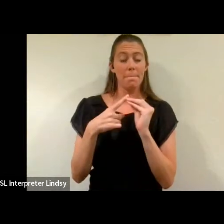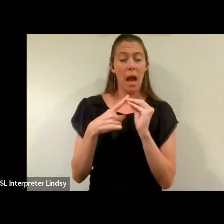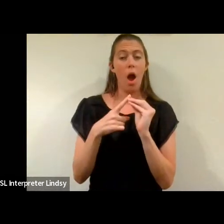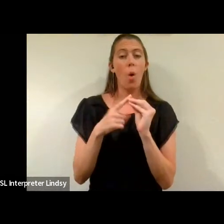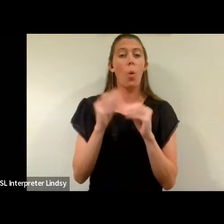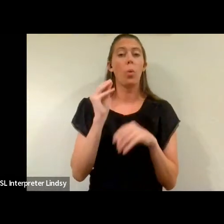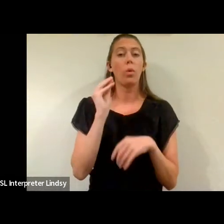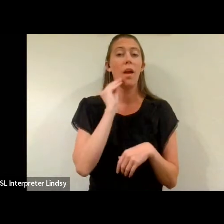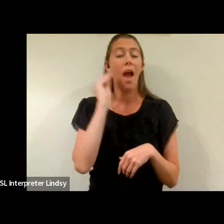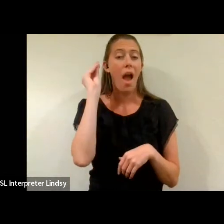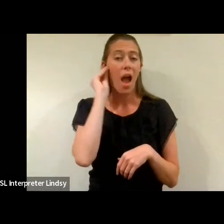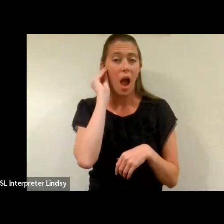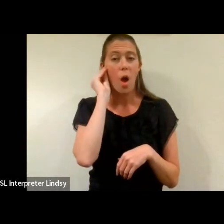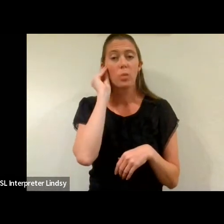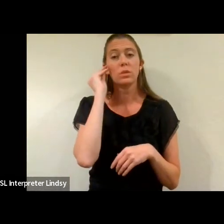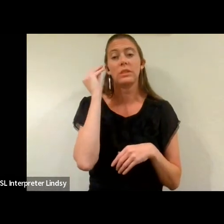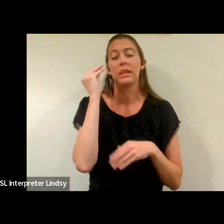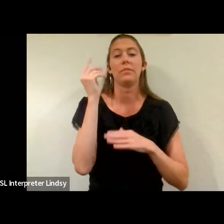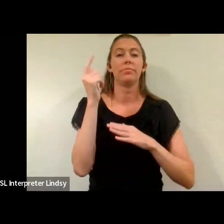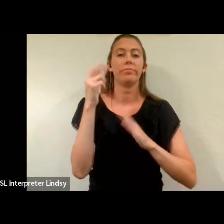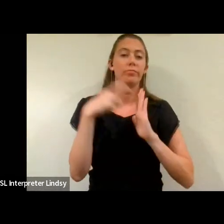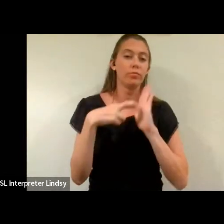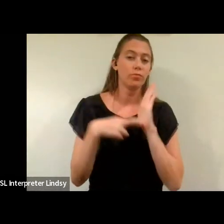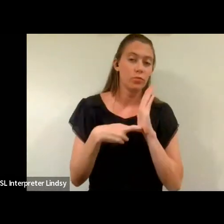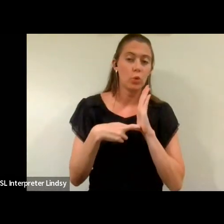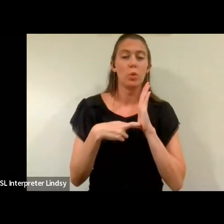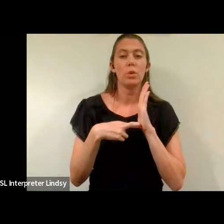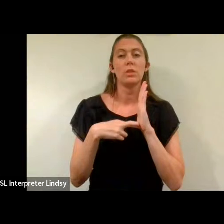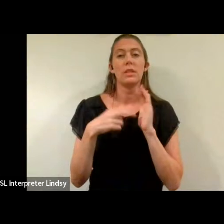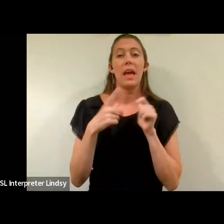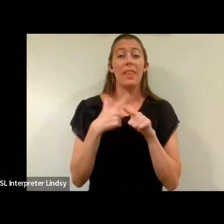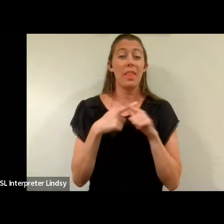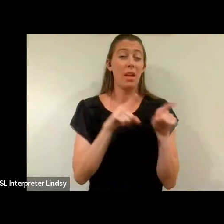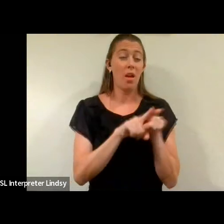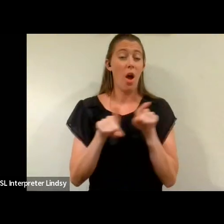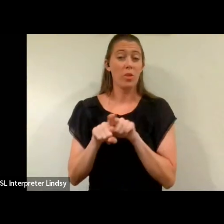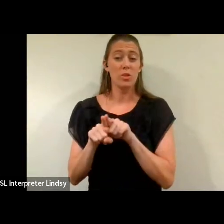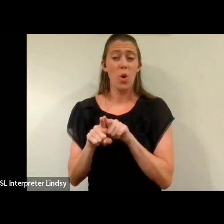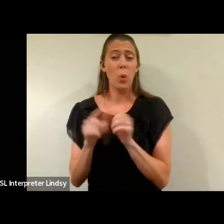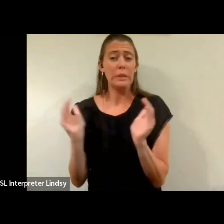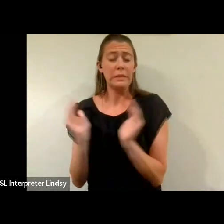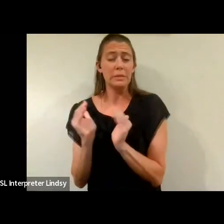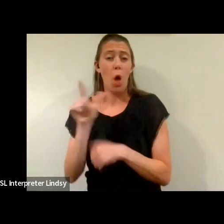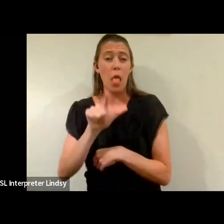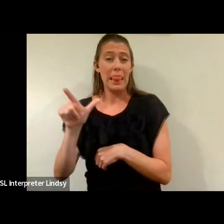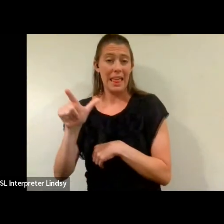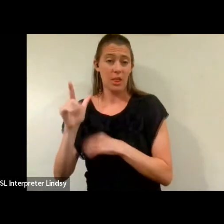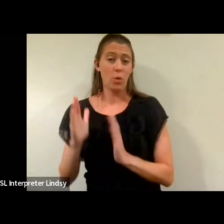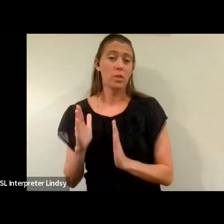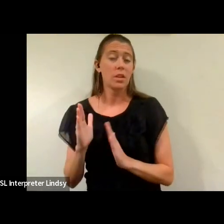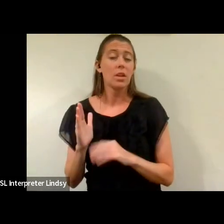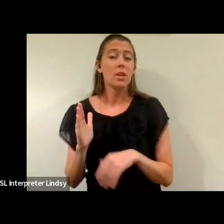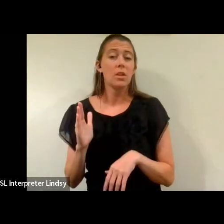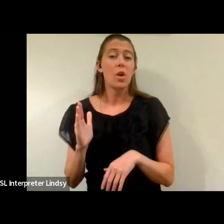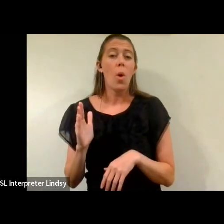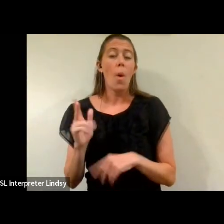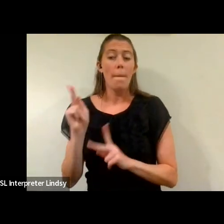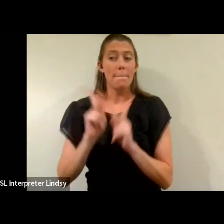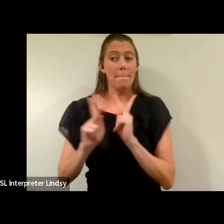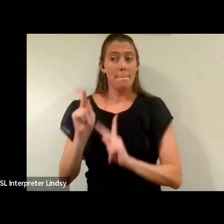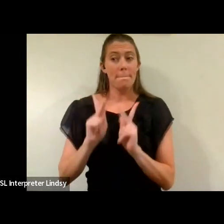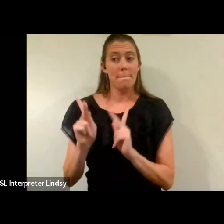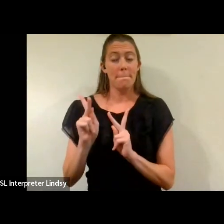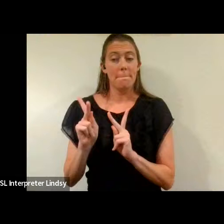know, and also small landlords, a lot of small landlords, you know, the stress that folks are under